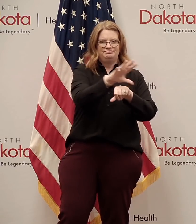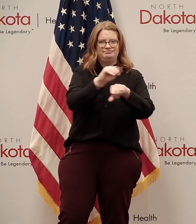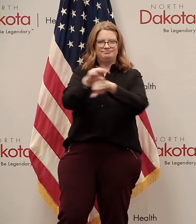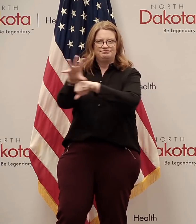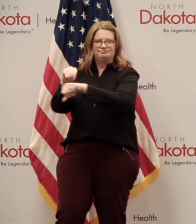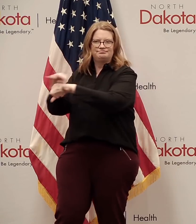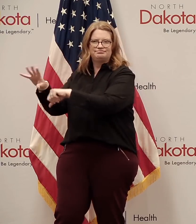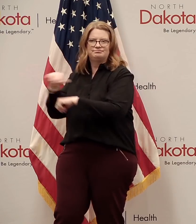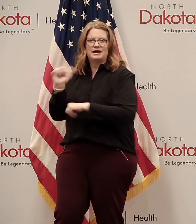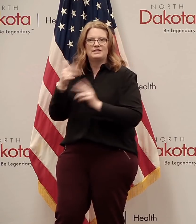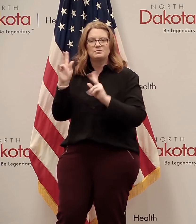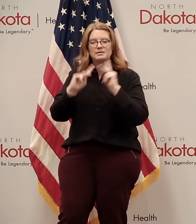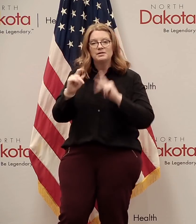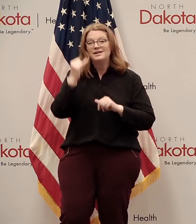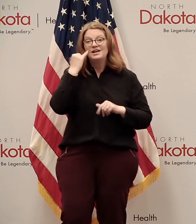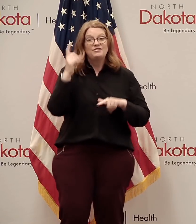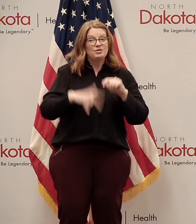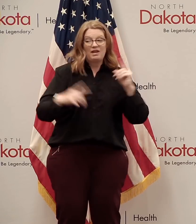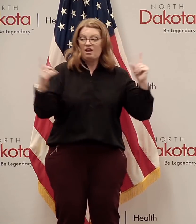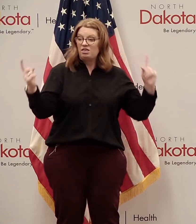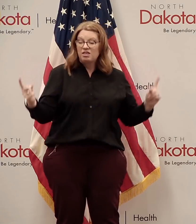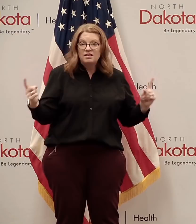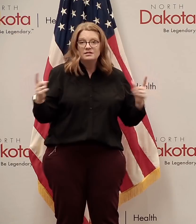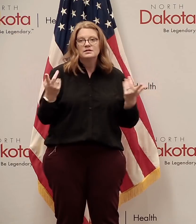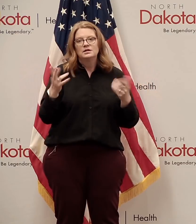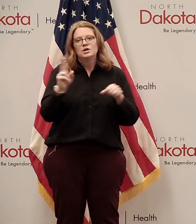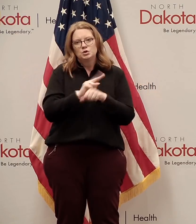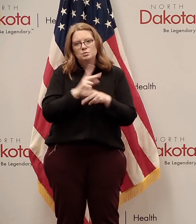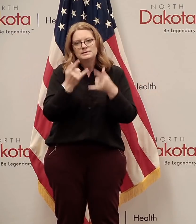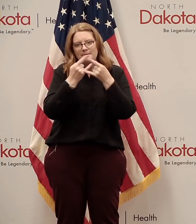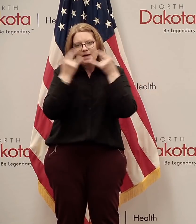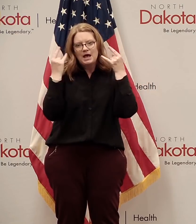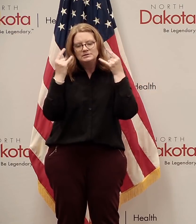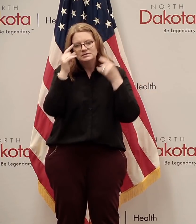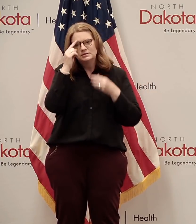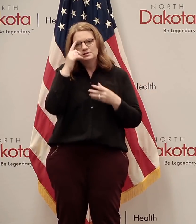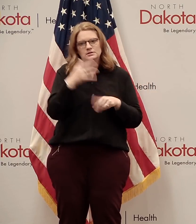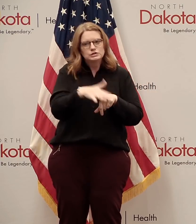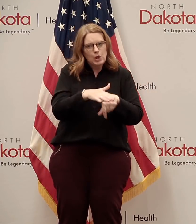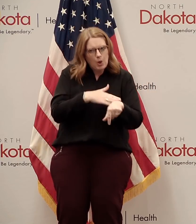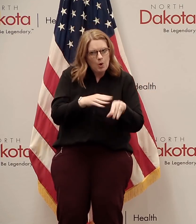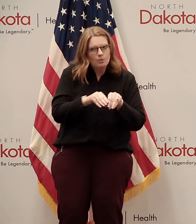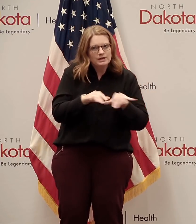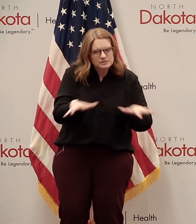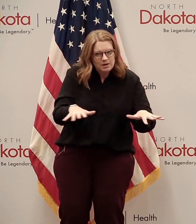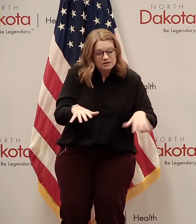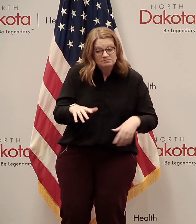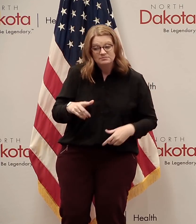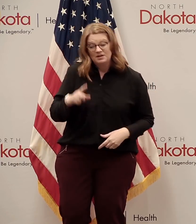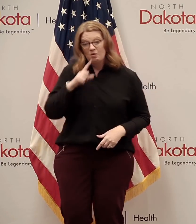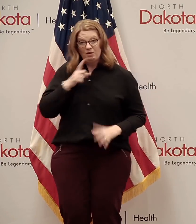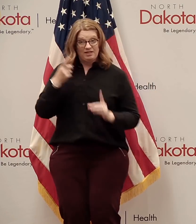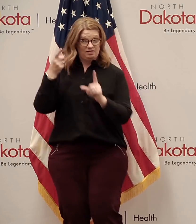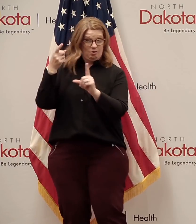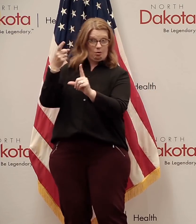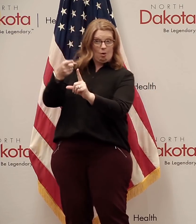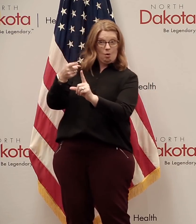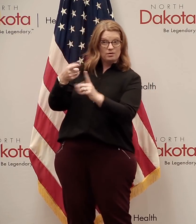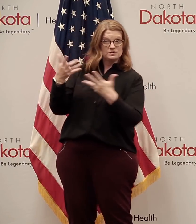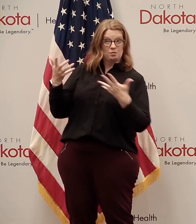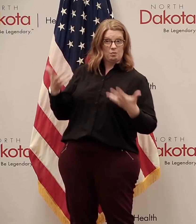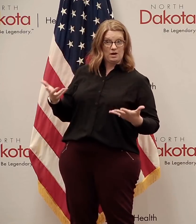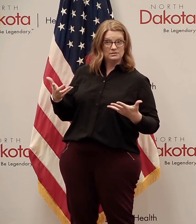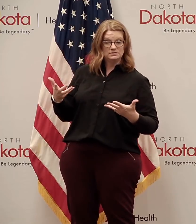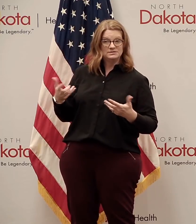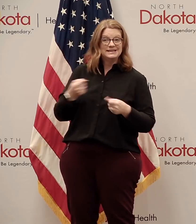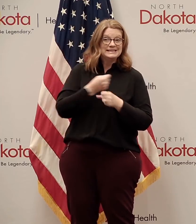to distance, wearing a mask are those things that can help slow the spread. But our goal remains unchanged, and which is that we want